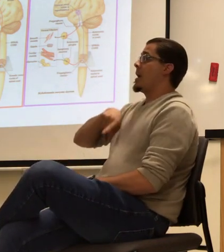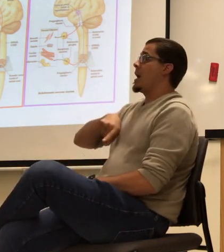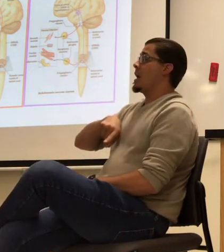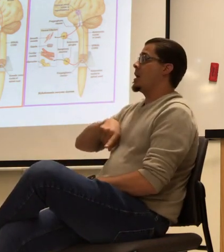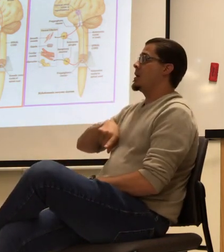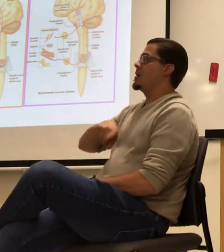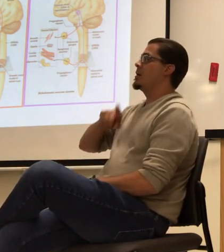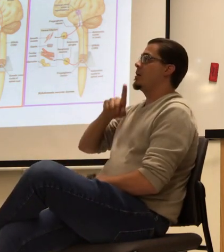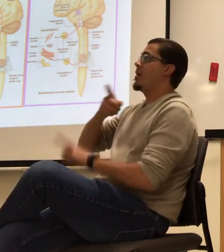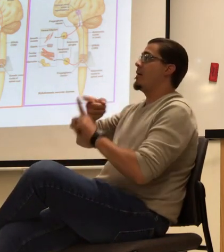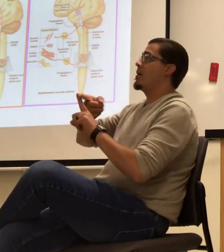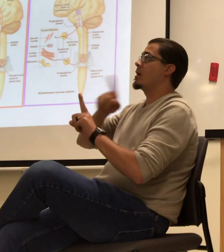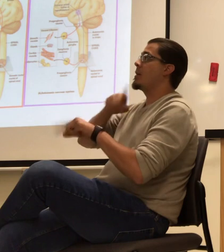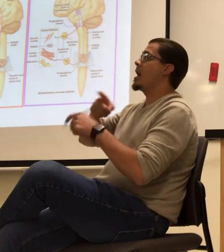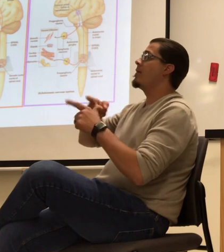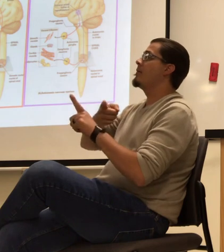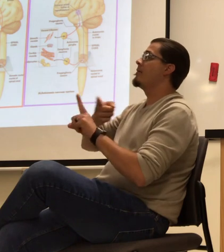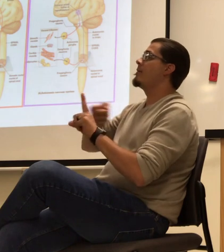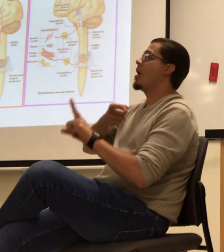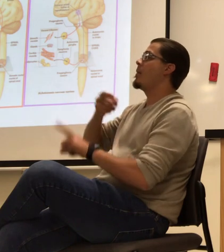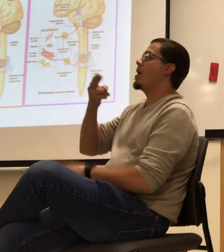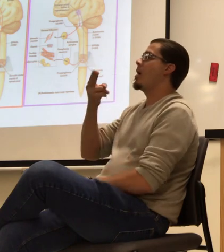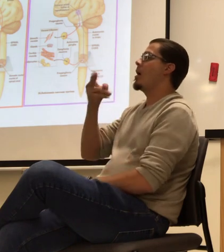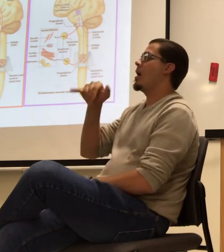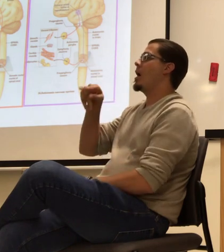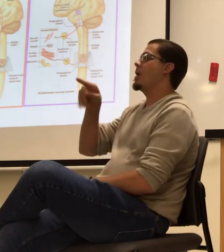issued from hypothalamus,